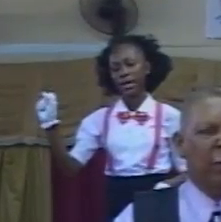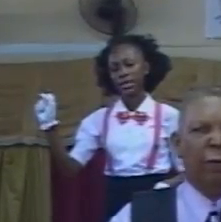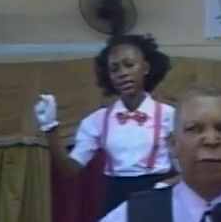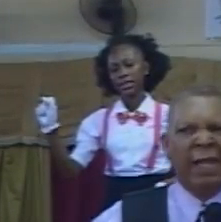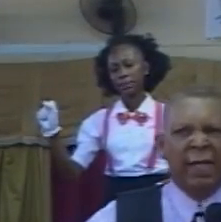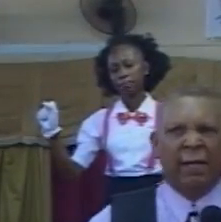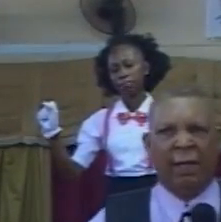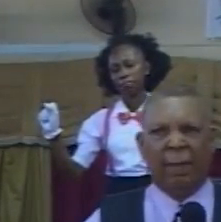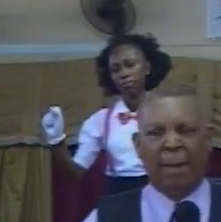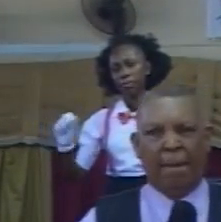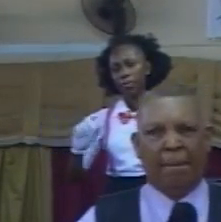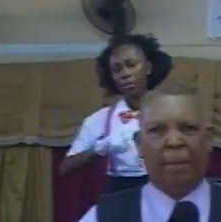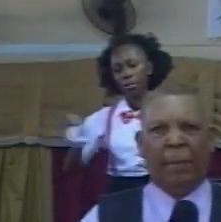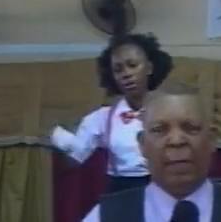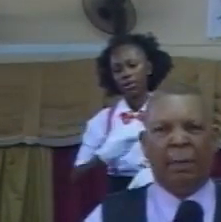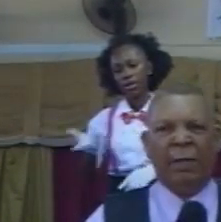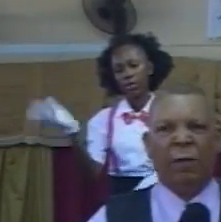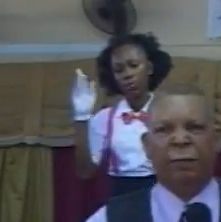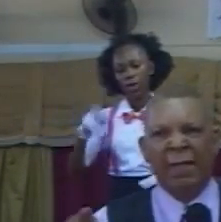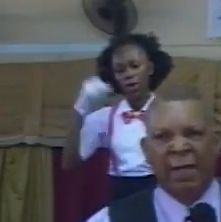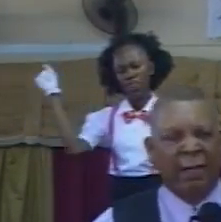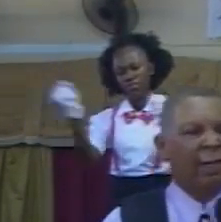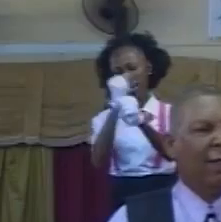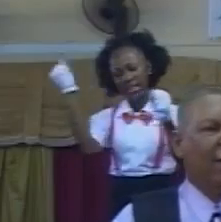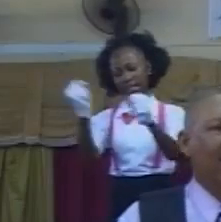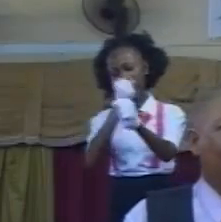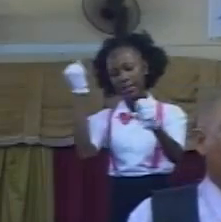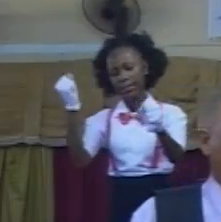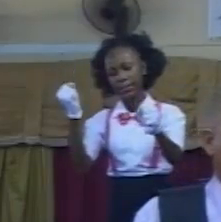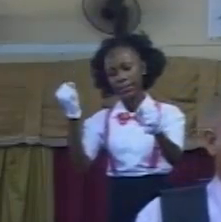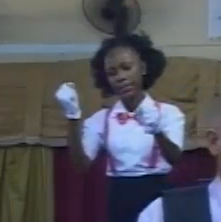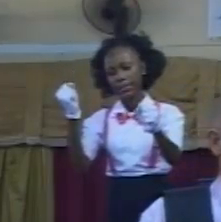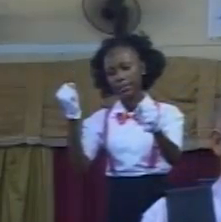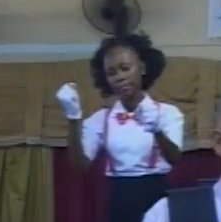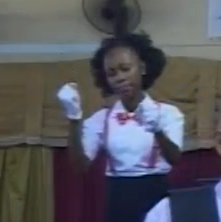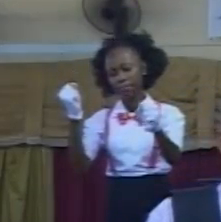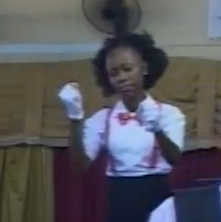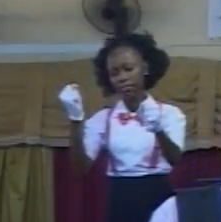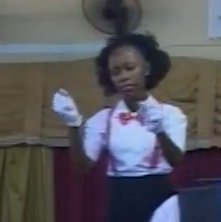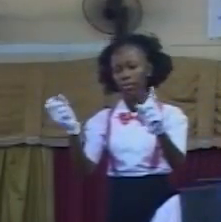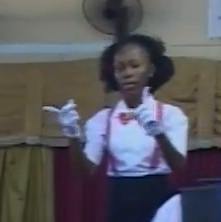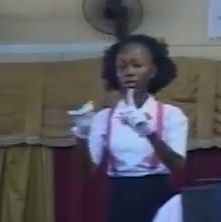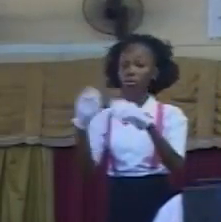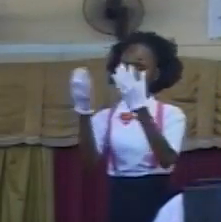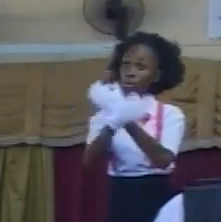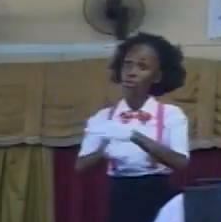But these are fighting. These are fighting to release